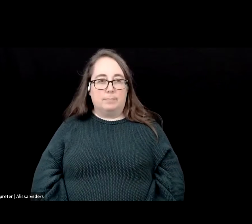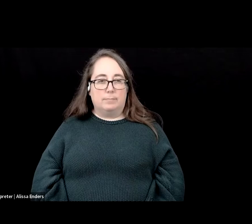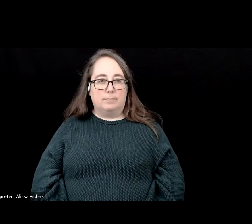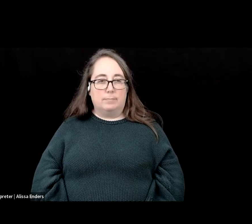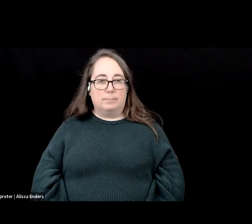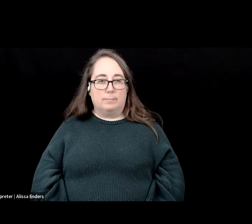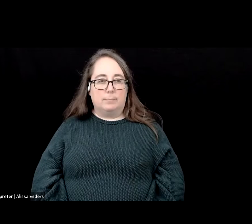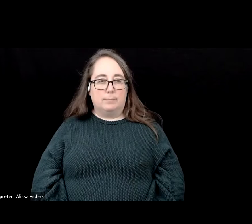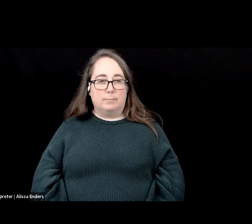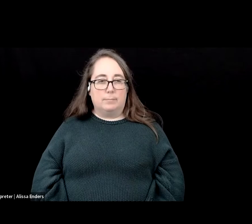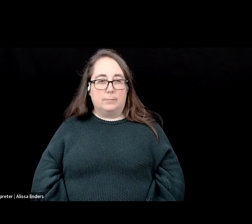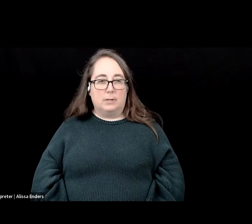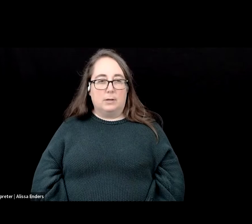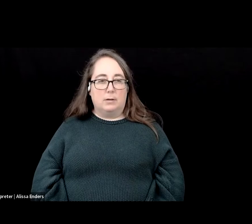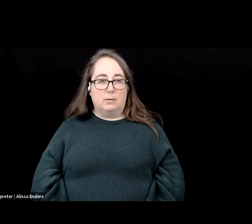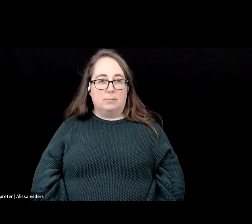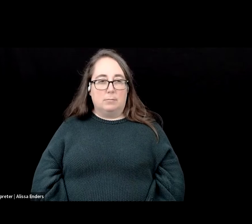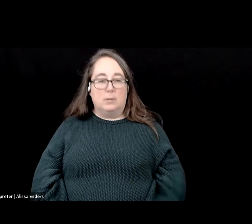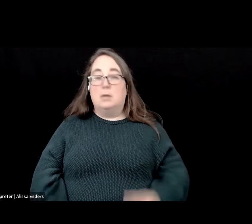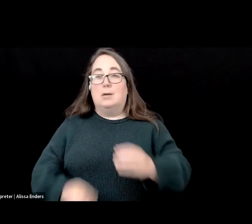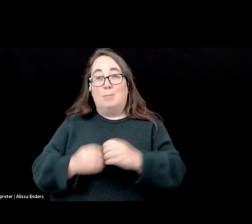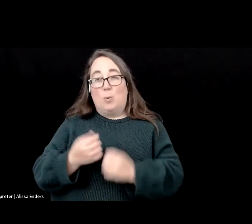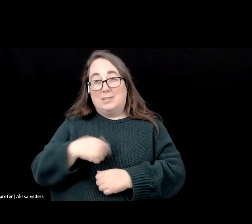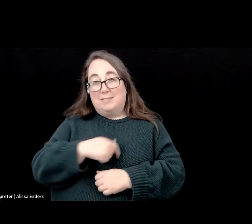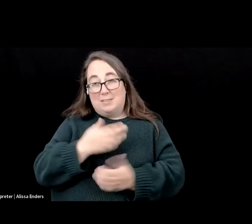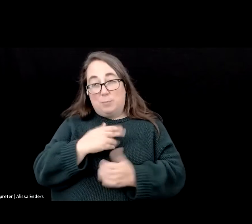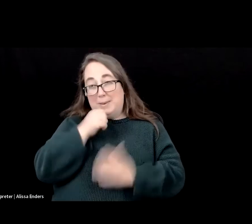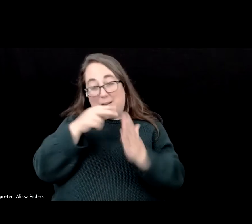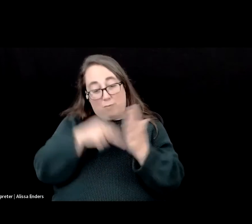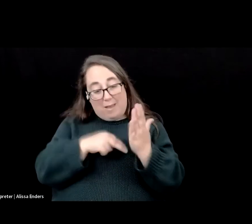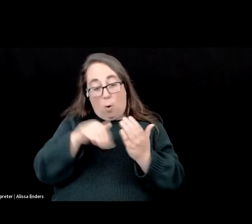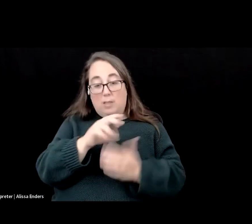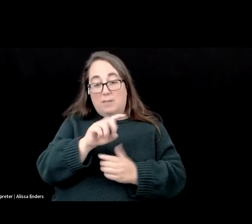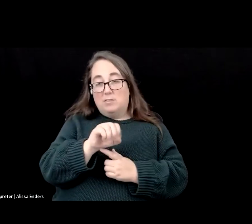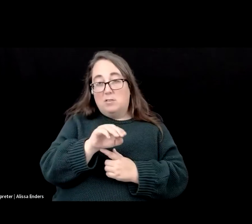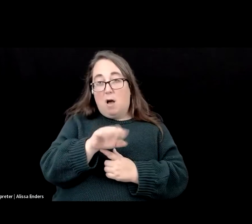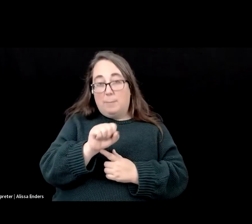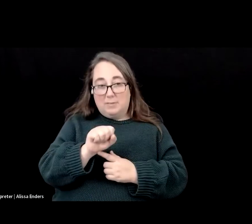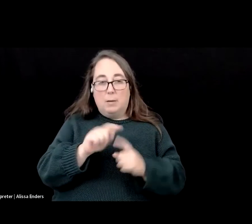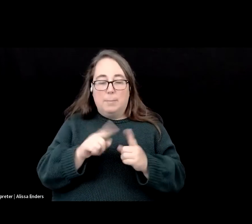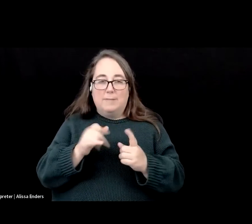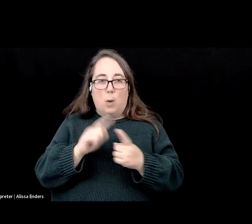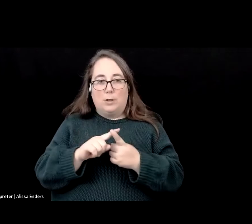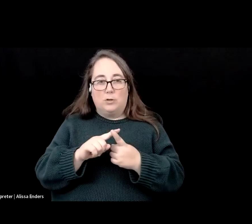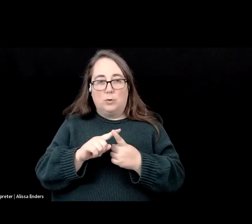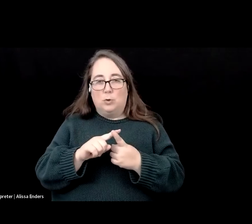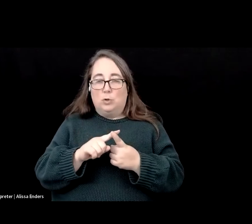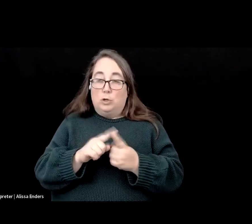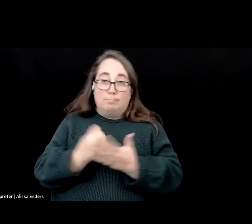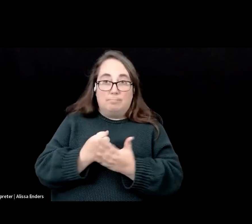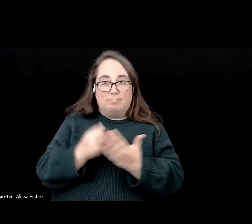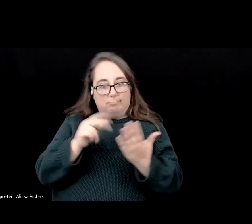assume, have actually sat down and read through like the Dobbs decision and all of these things. But if you want to nerd out about it for a second, which I encourage you to do, they're